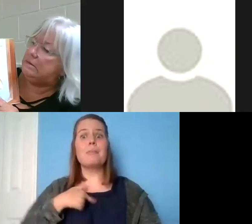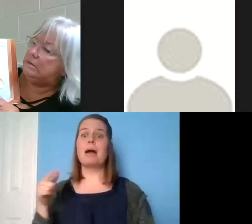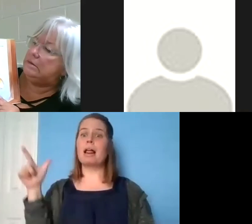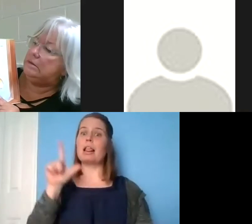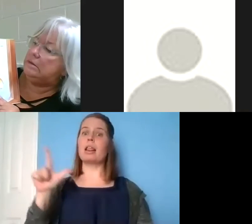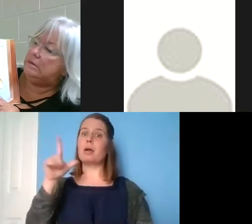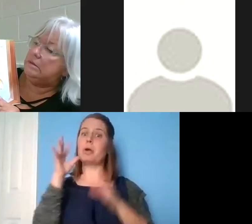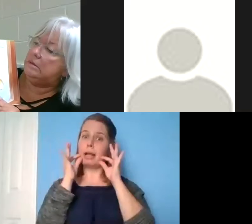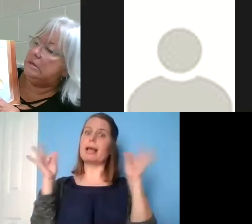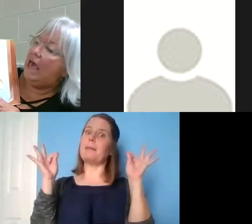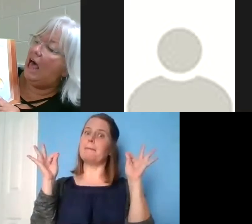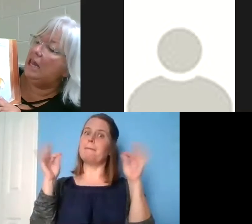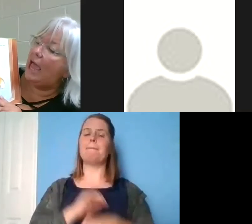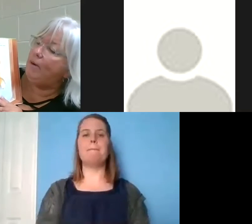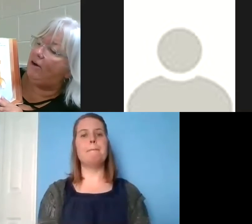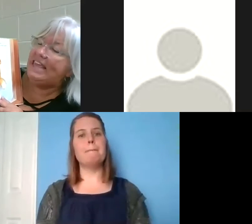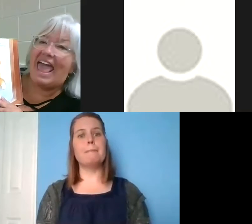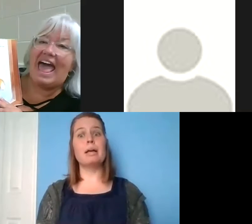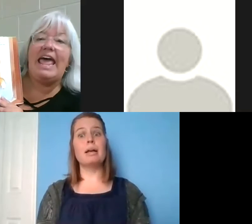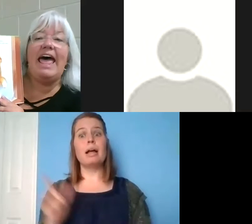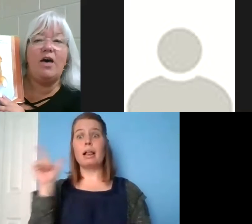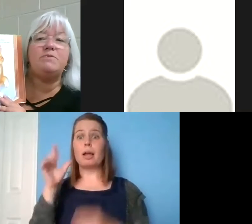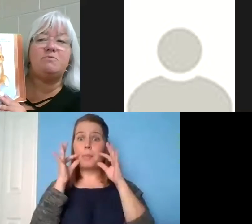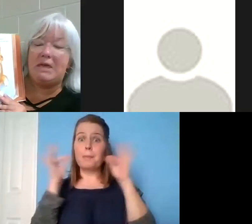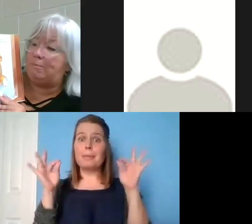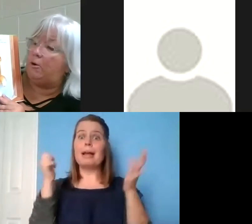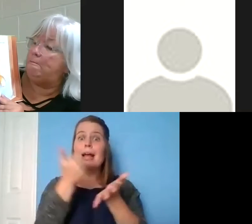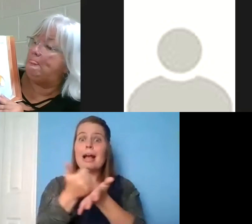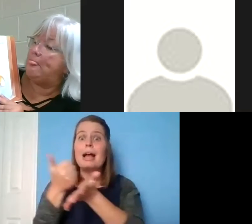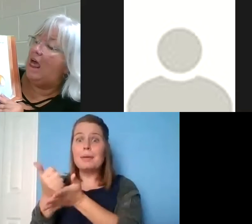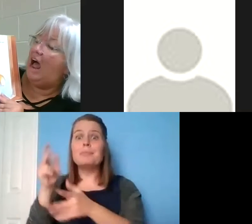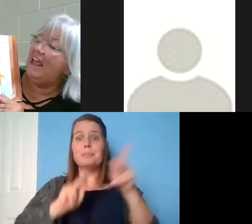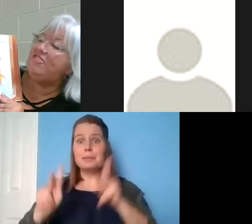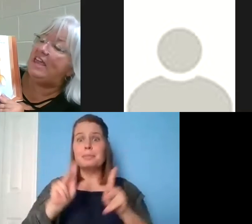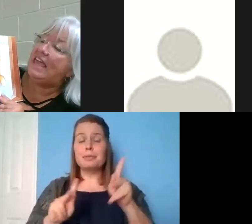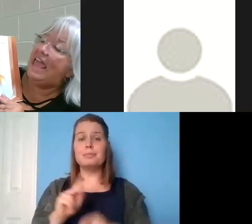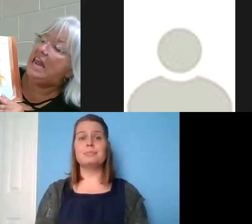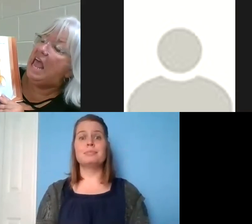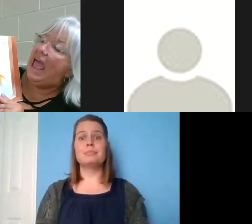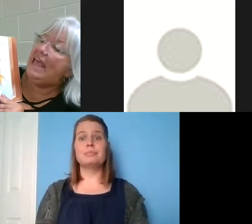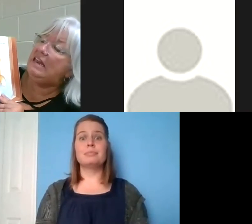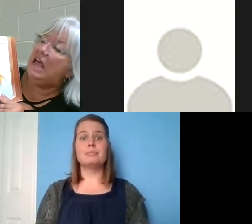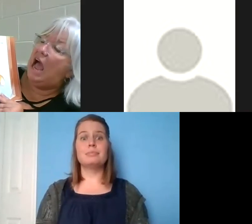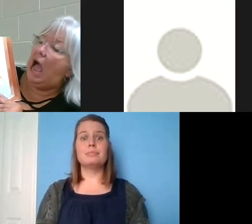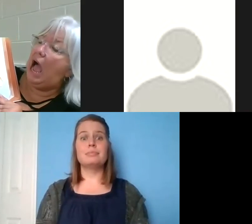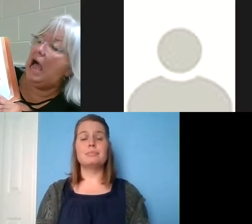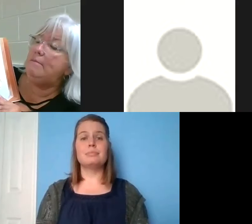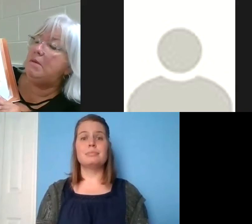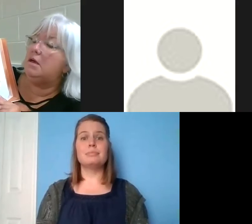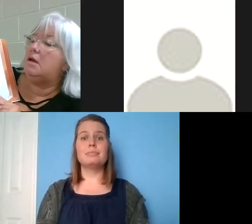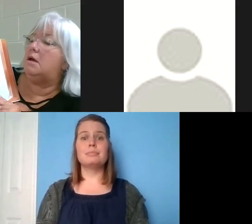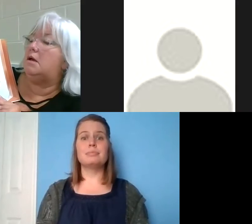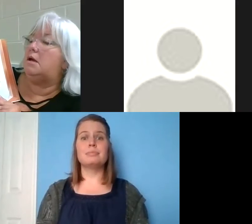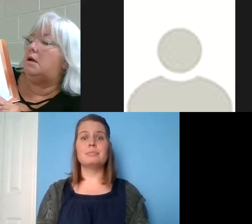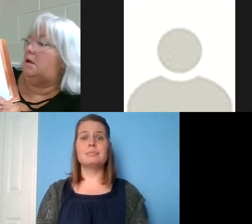cat. A library cat helps people, I think, and